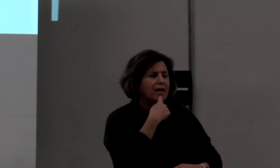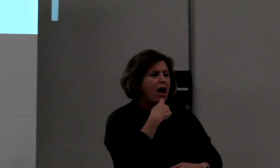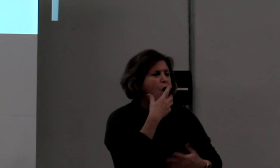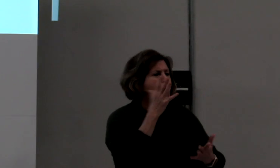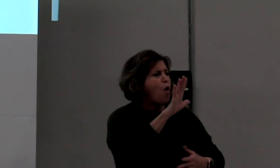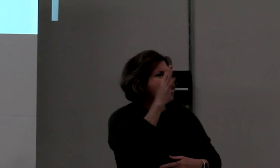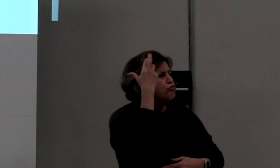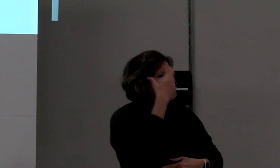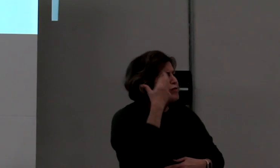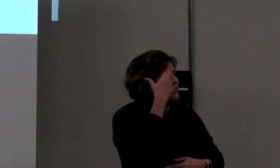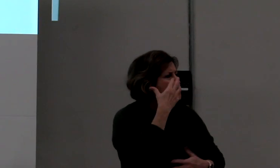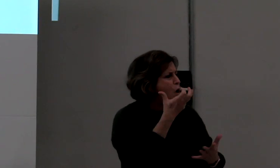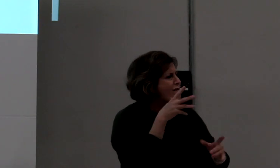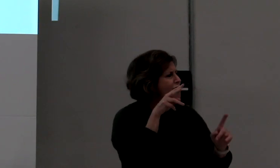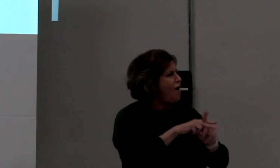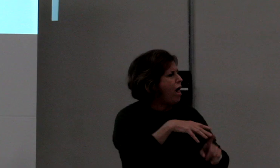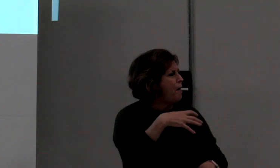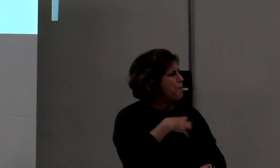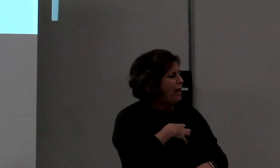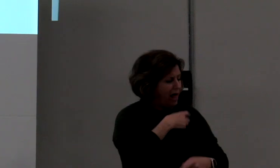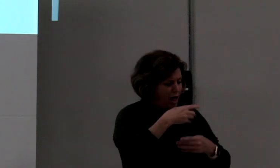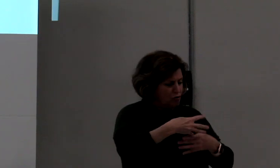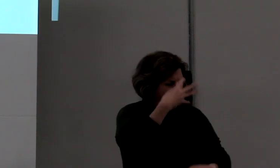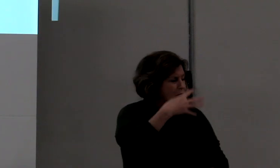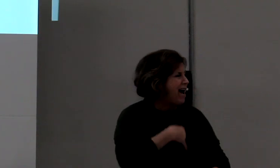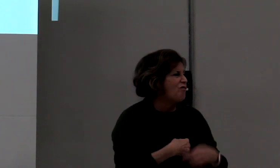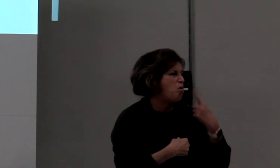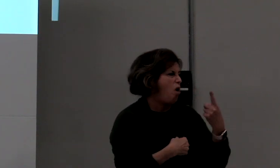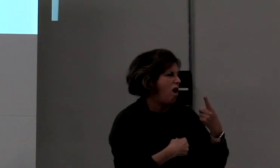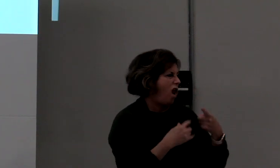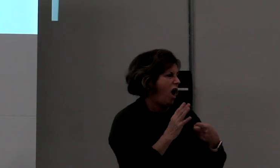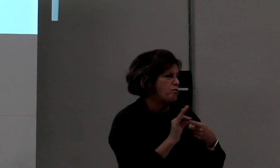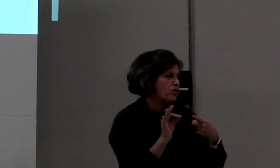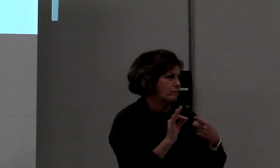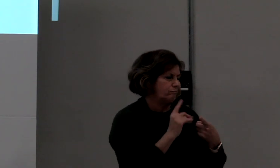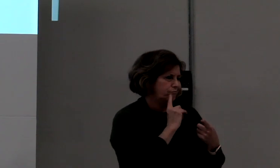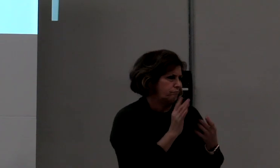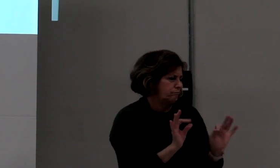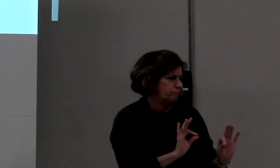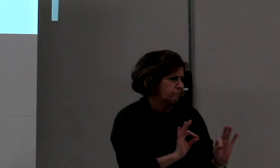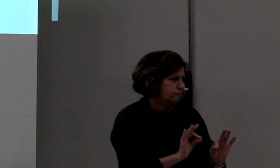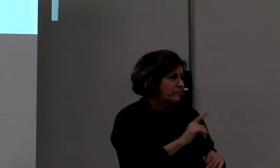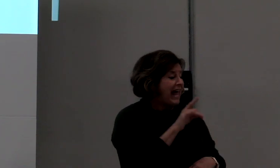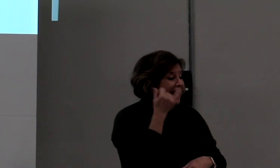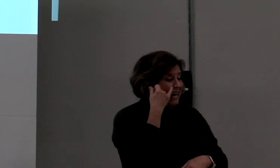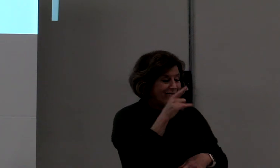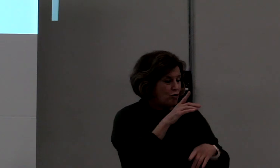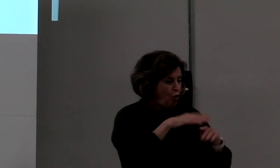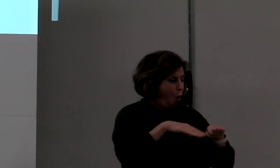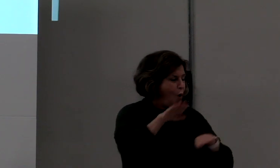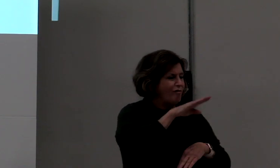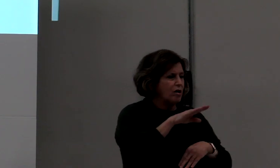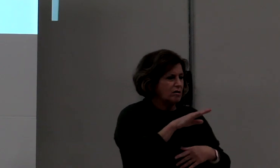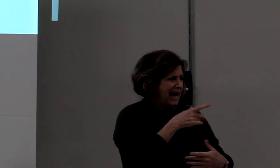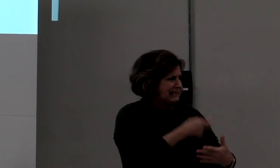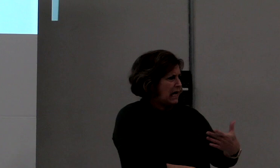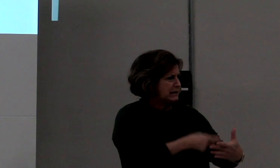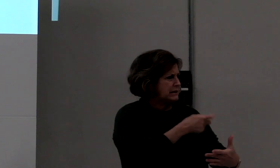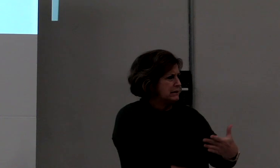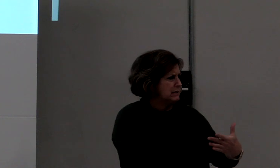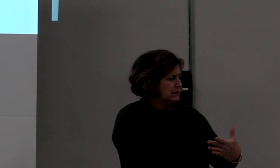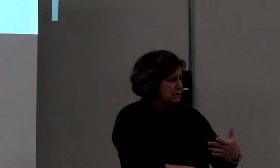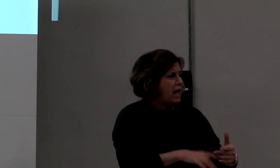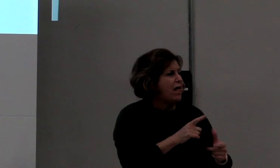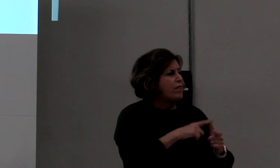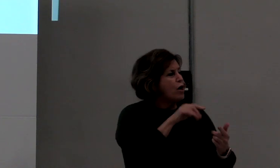the reason for your appeal. The drop down only has one option, so it's your property was over-assessed. And